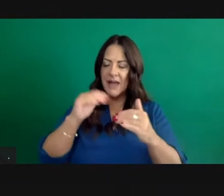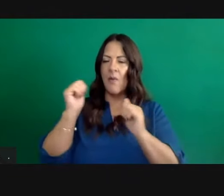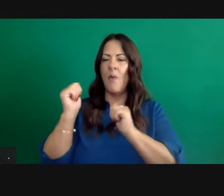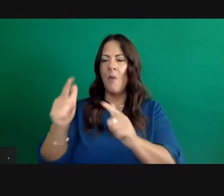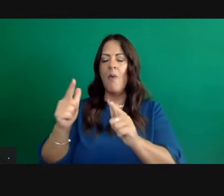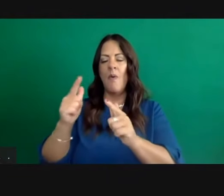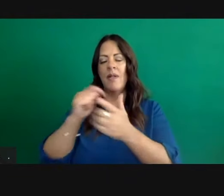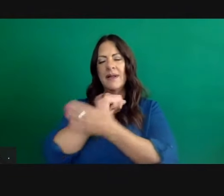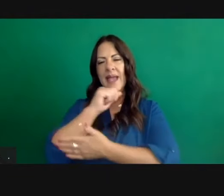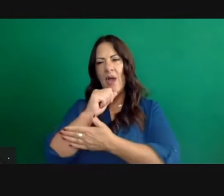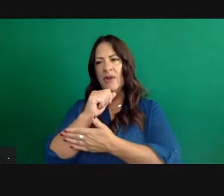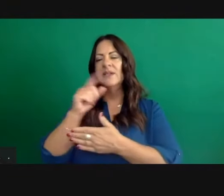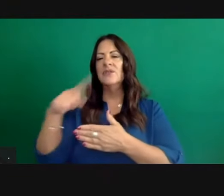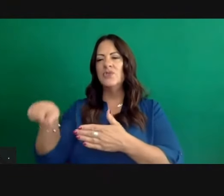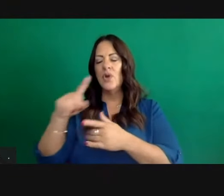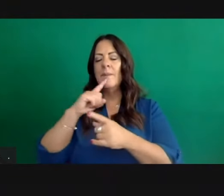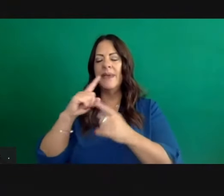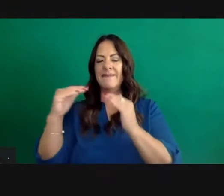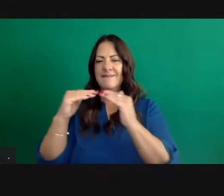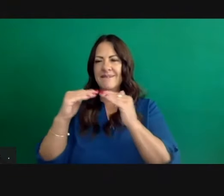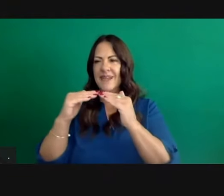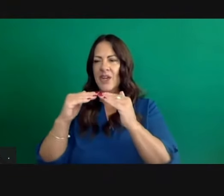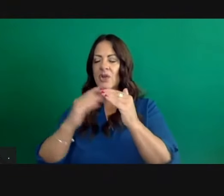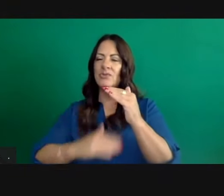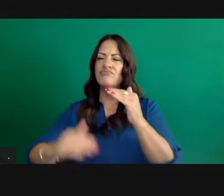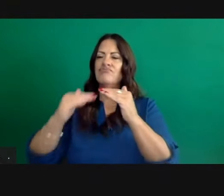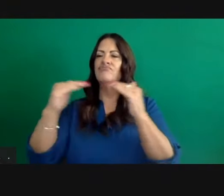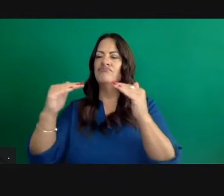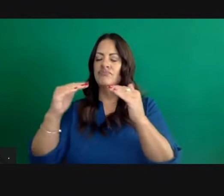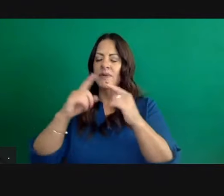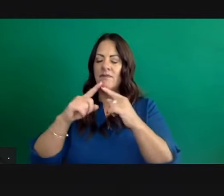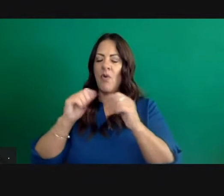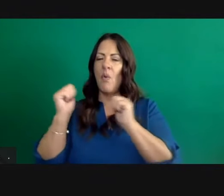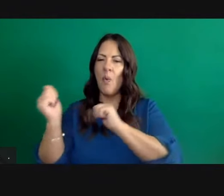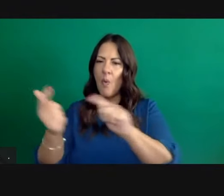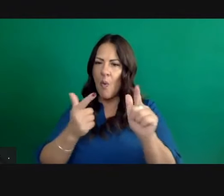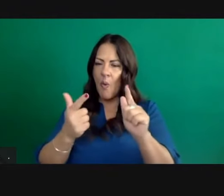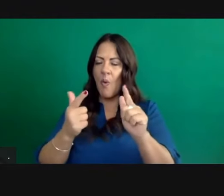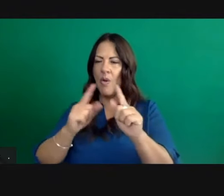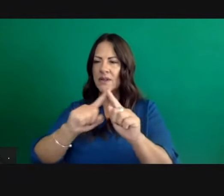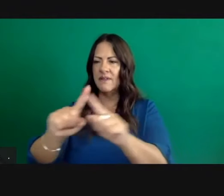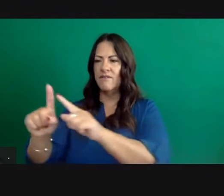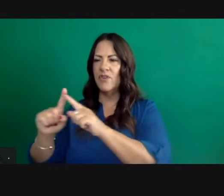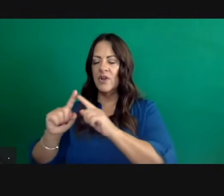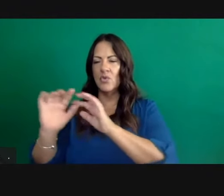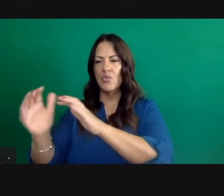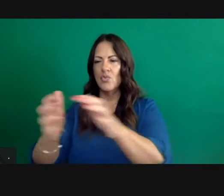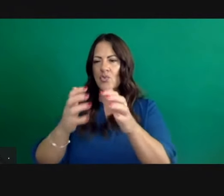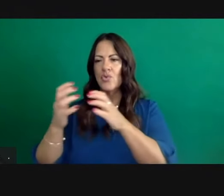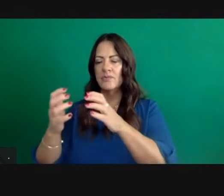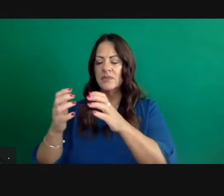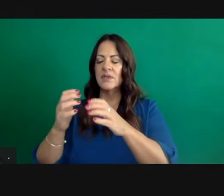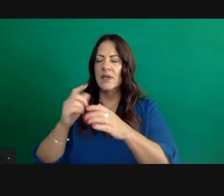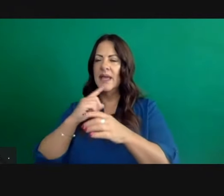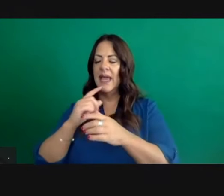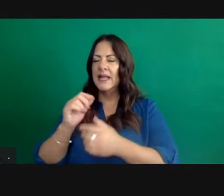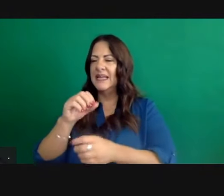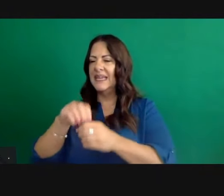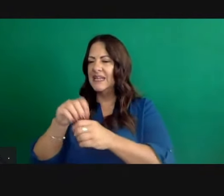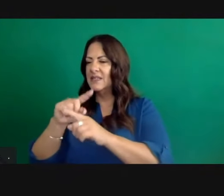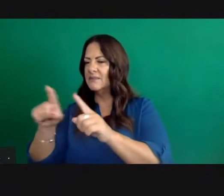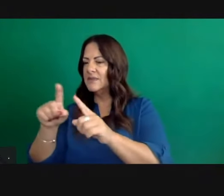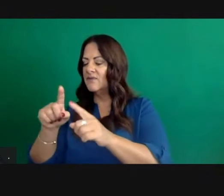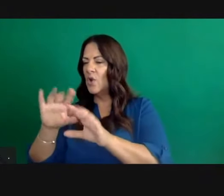all to a similarly low level of transmission as based on test positivity.